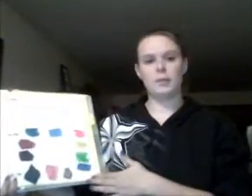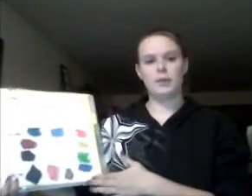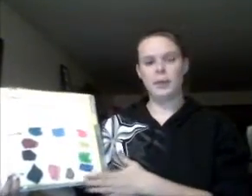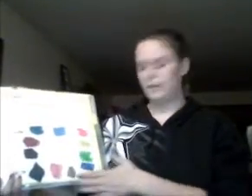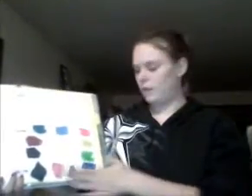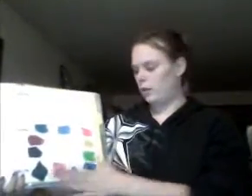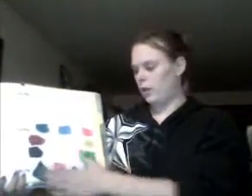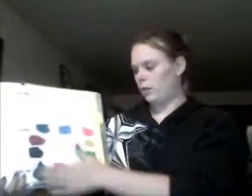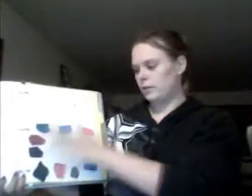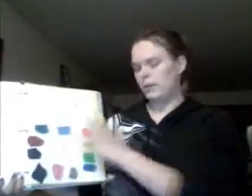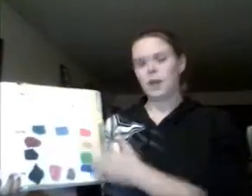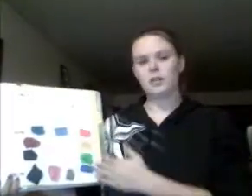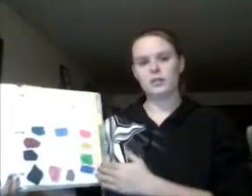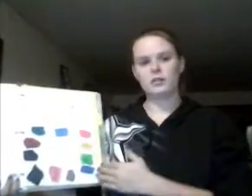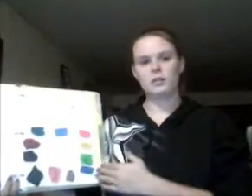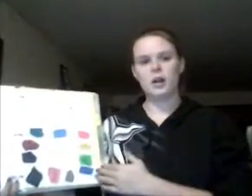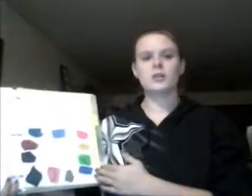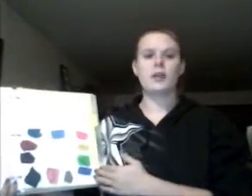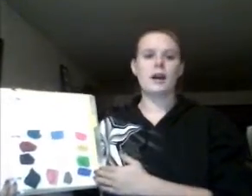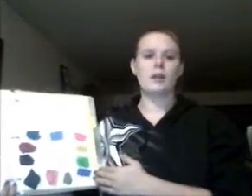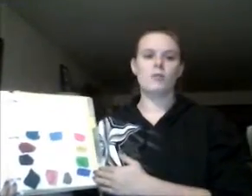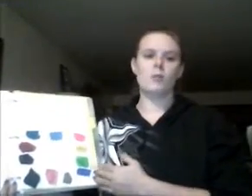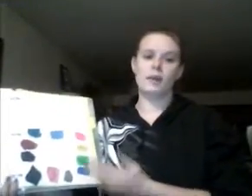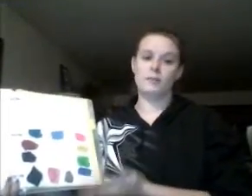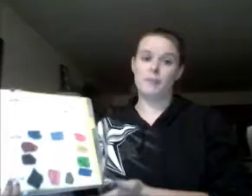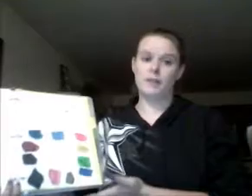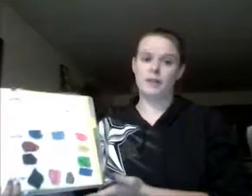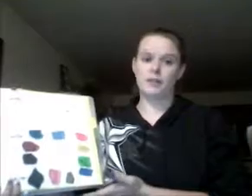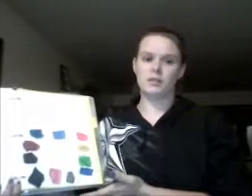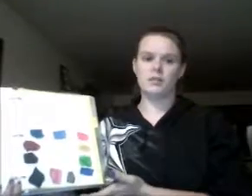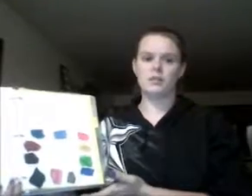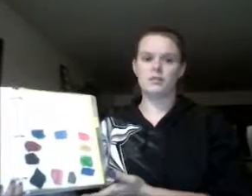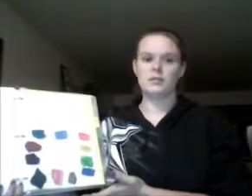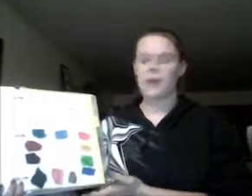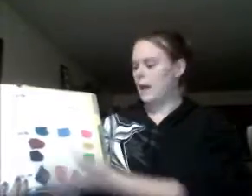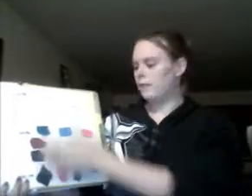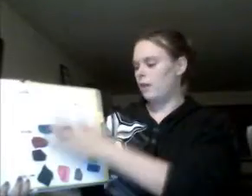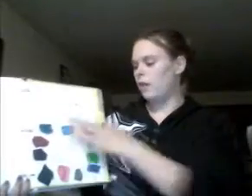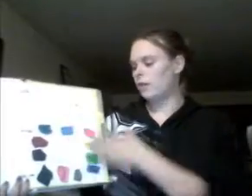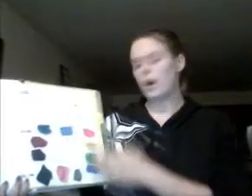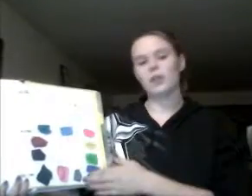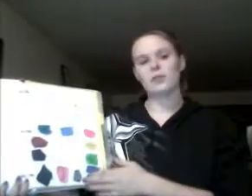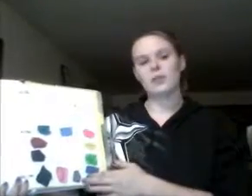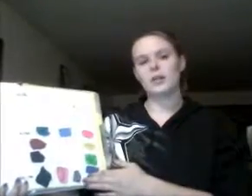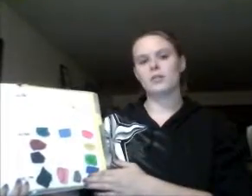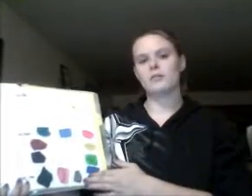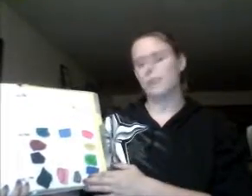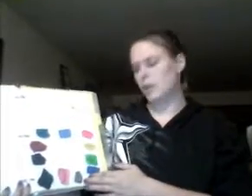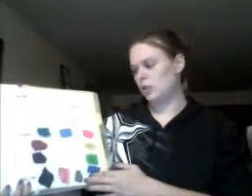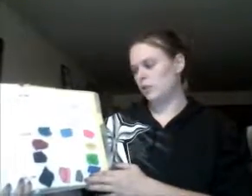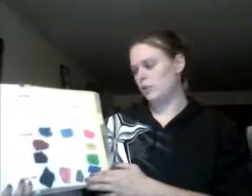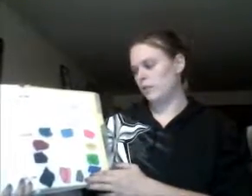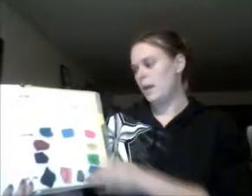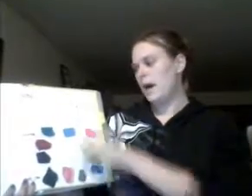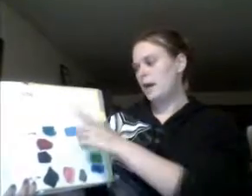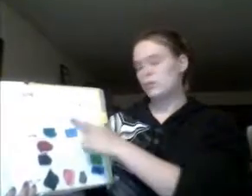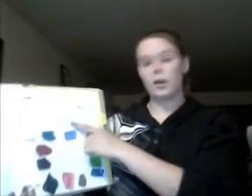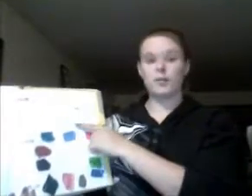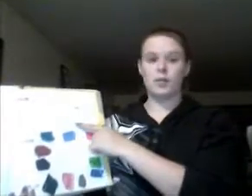and I found all these different colors. So now when I'm making final decisions, I have all the colors right here for me to choose from, as well as all the